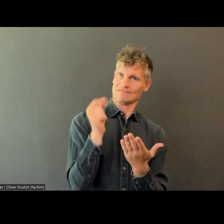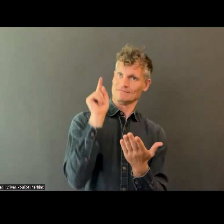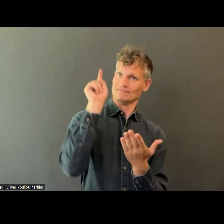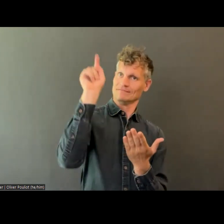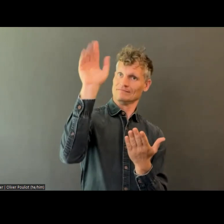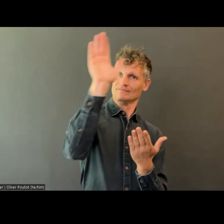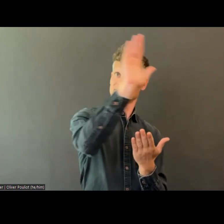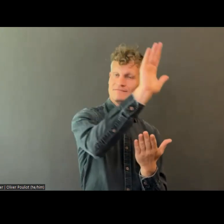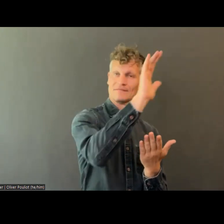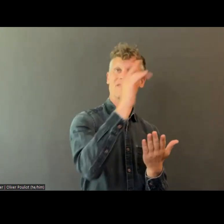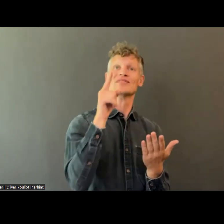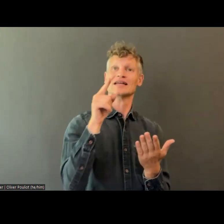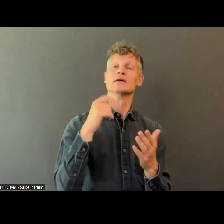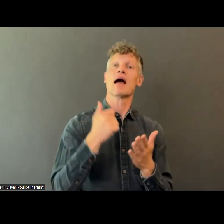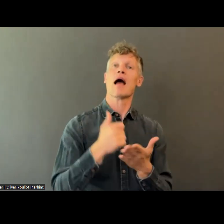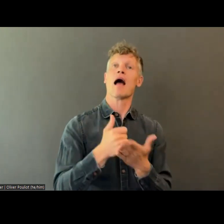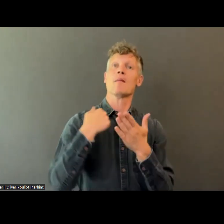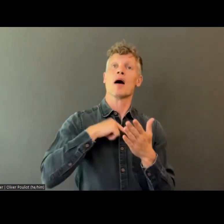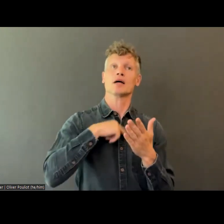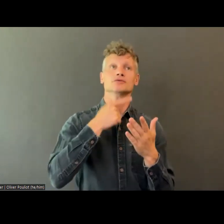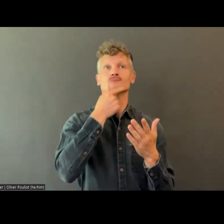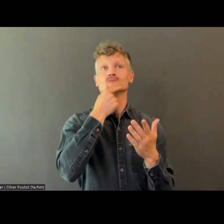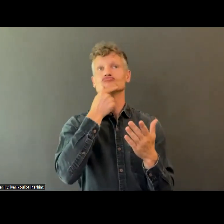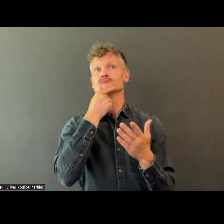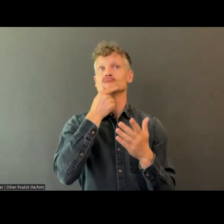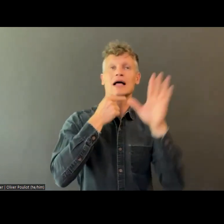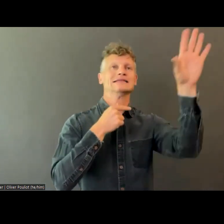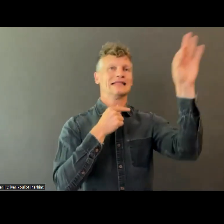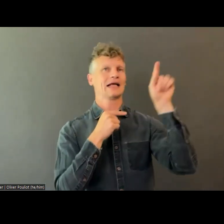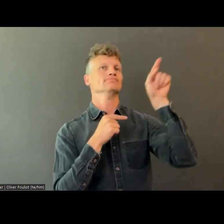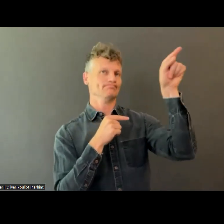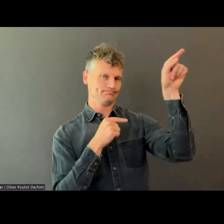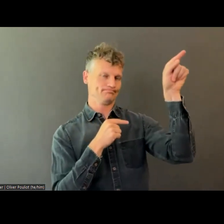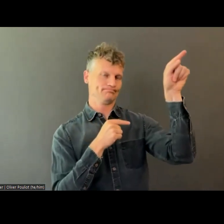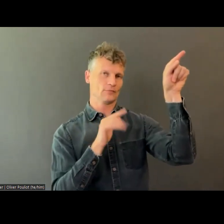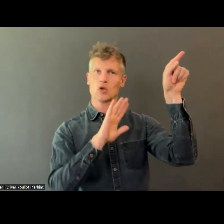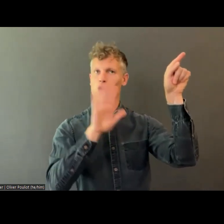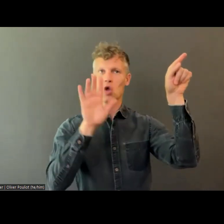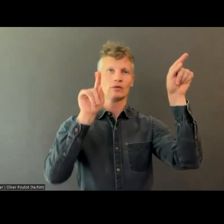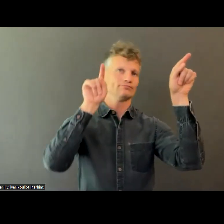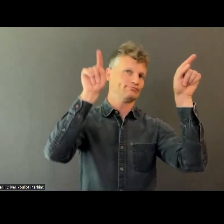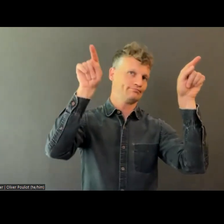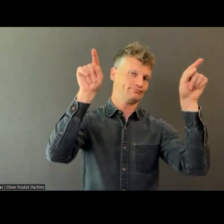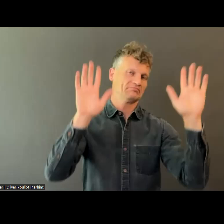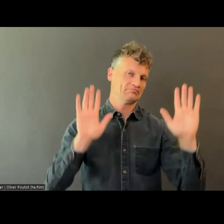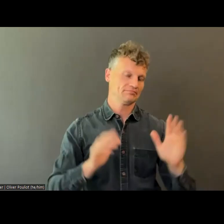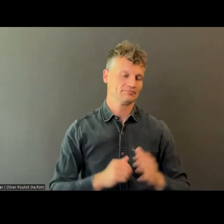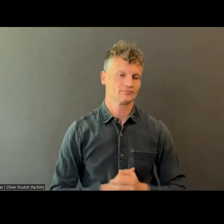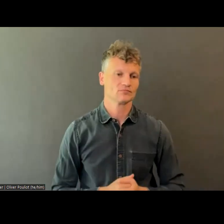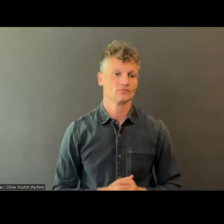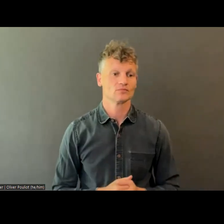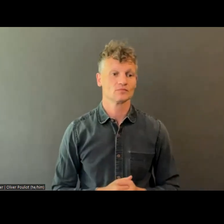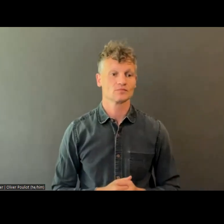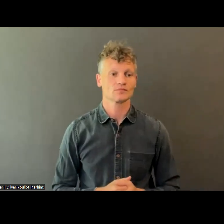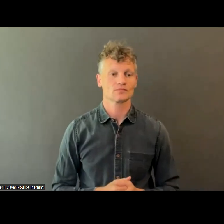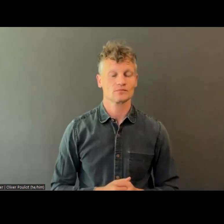their standards and help them on that journey, or in extreme situations, find alternates to meet our